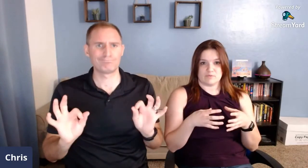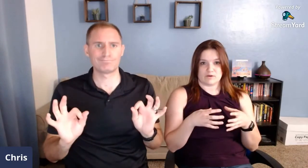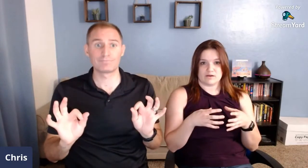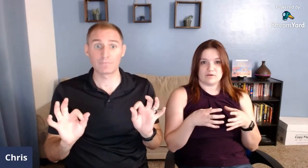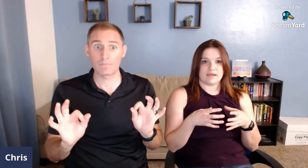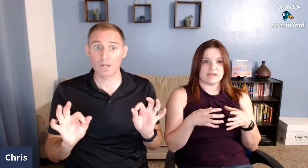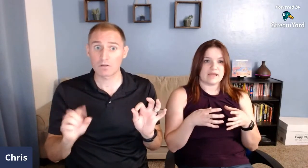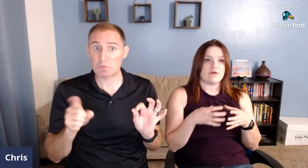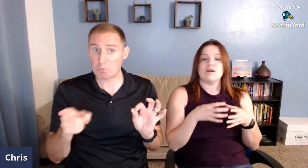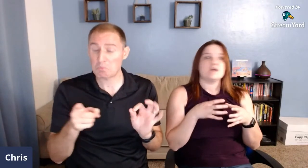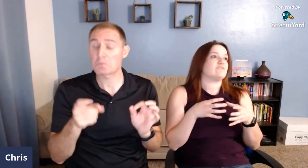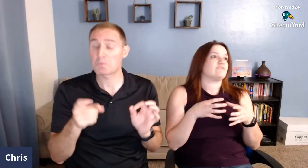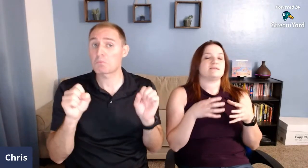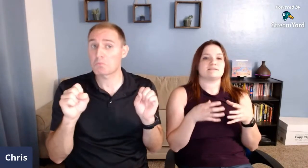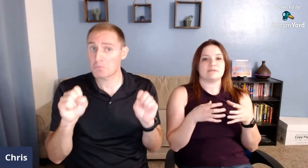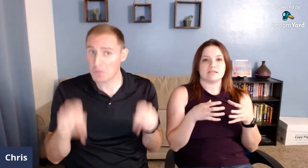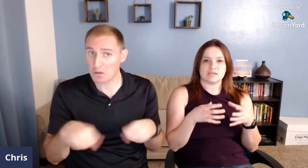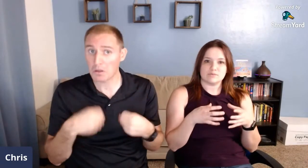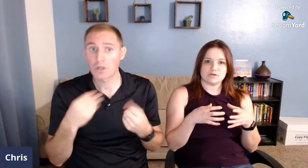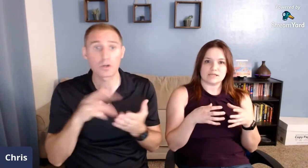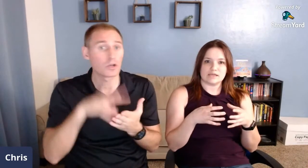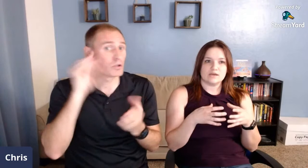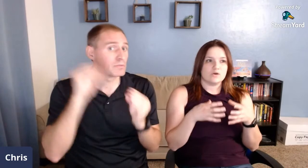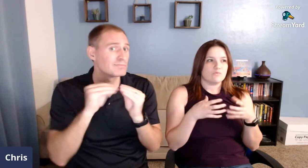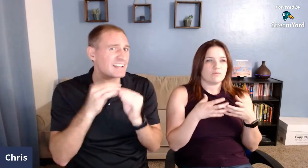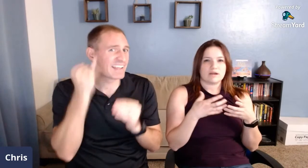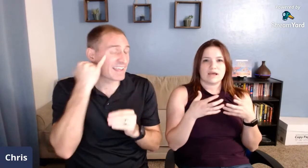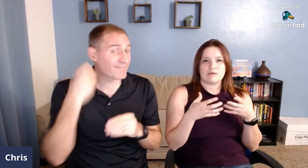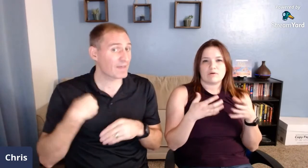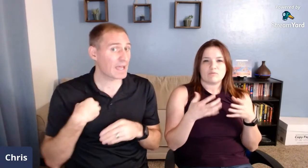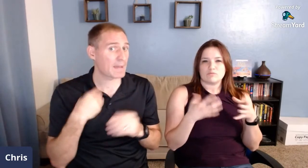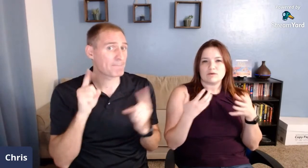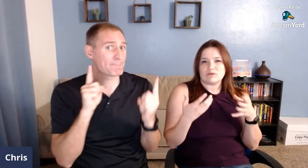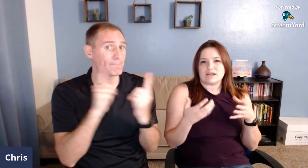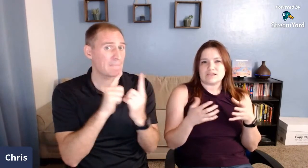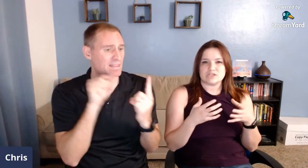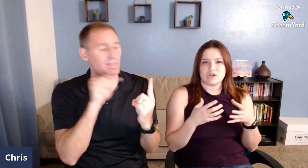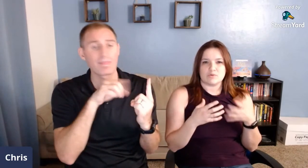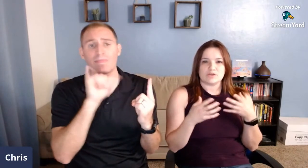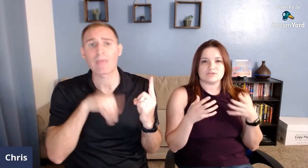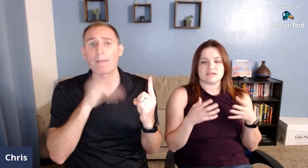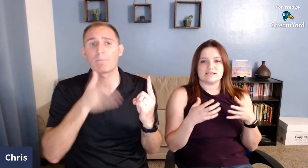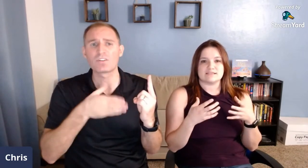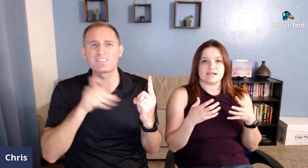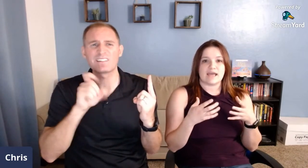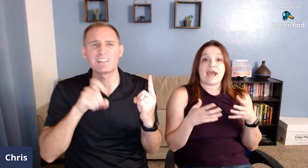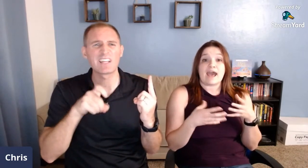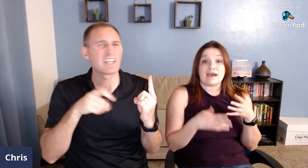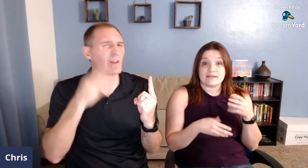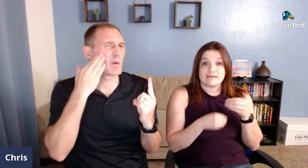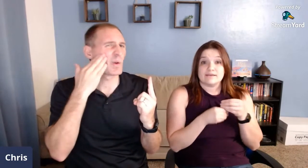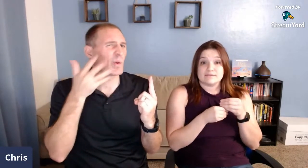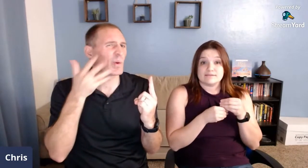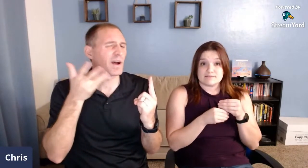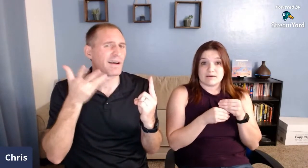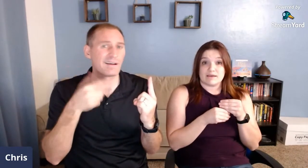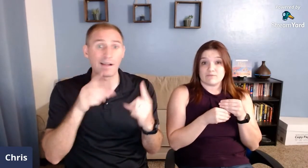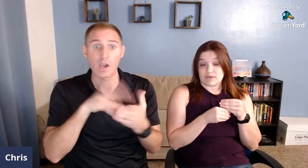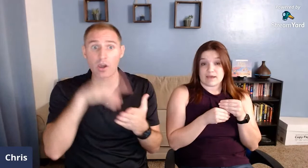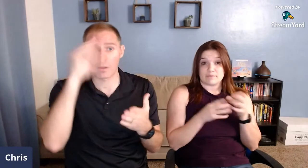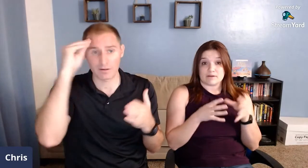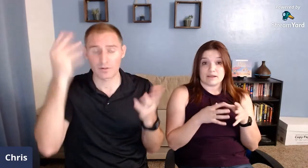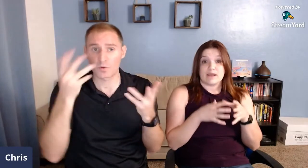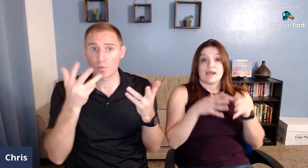little bit more. Okay, now if I meet somebody in the community, what would I need to know? What other signs can I add to